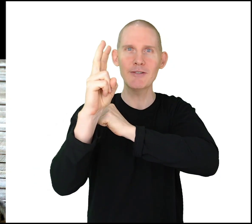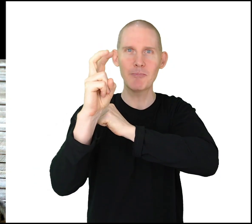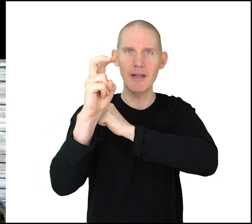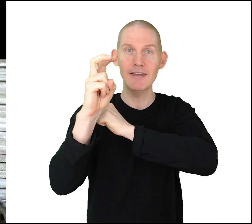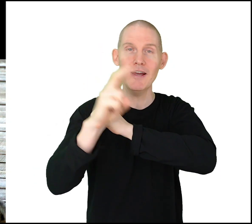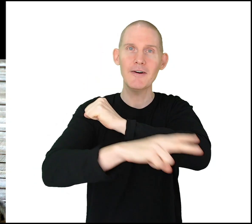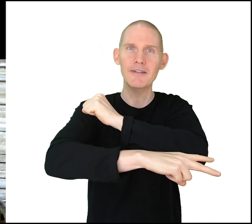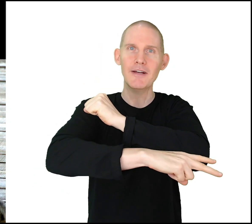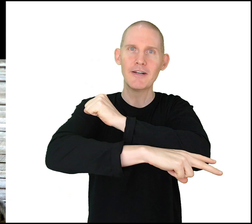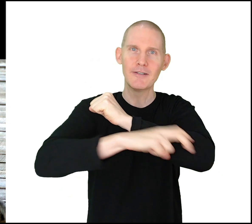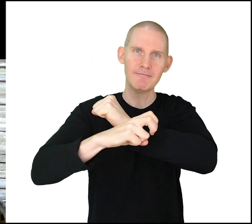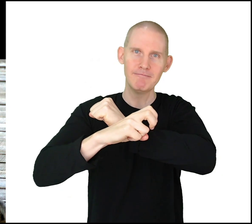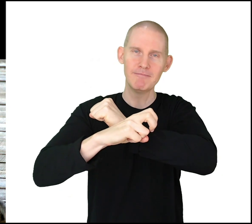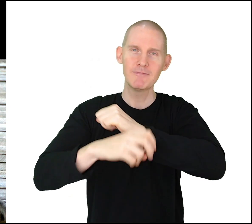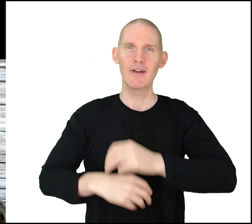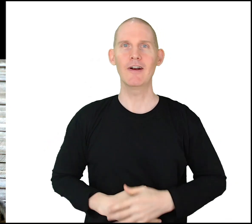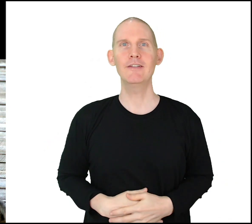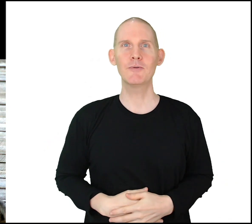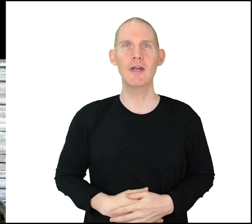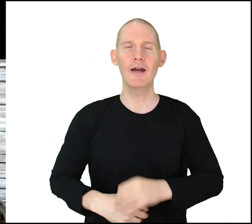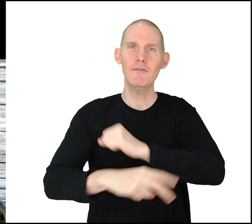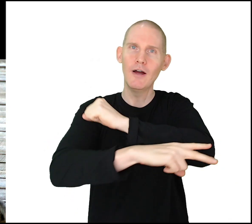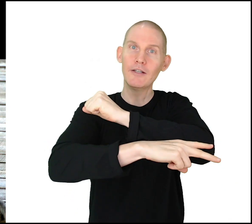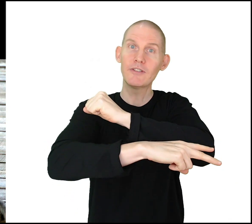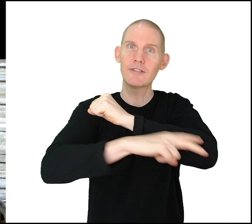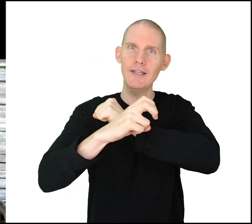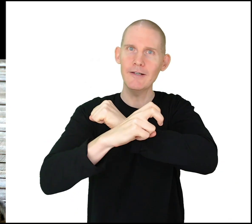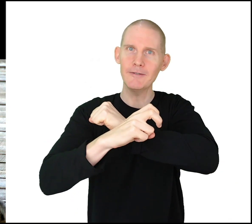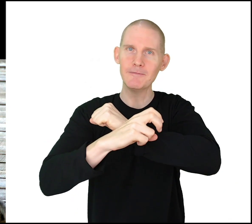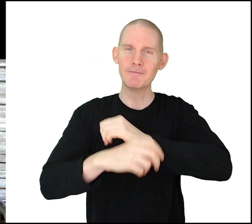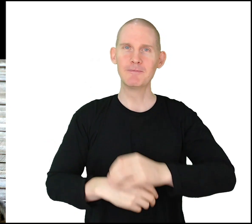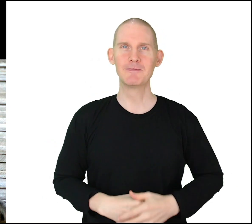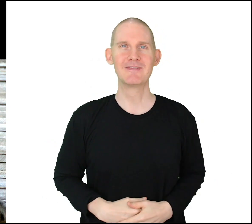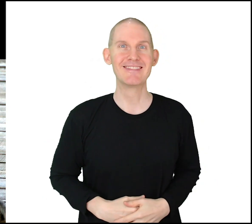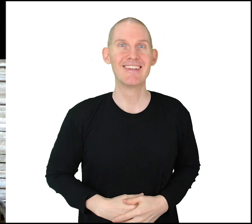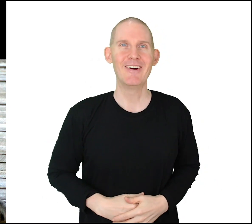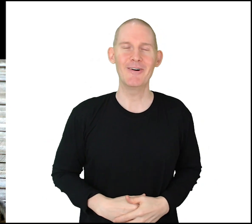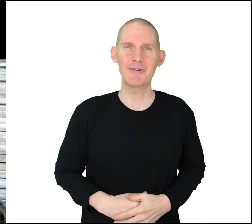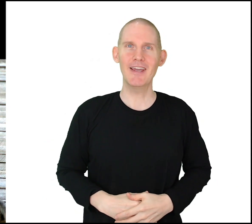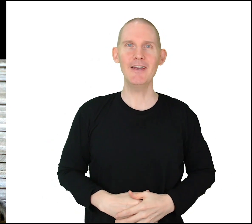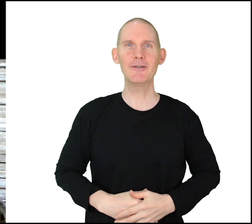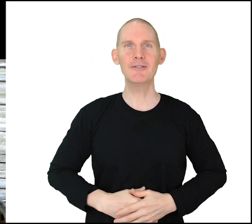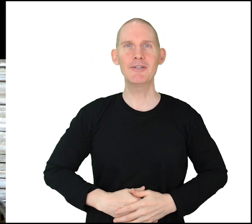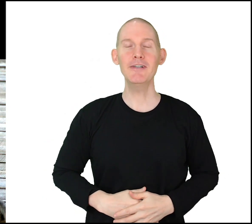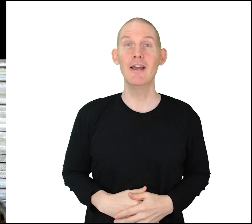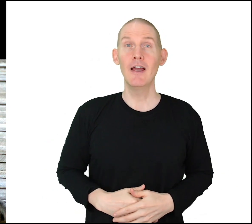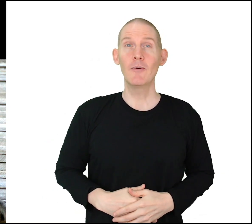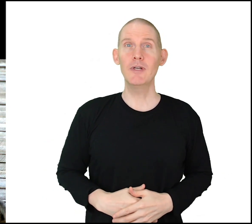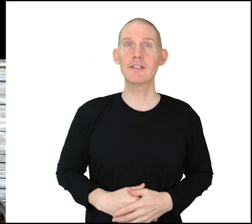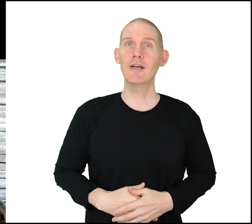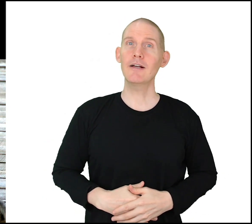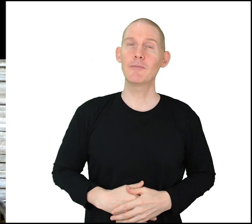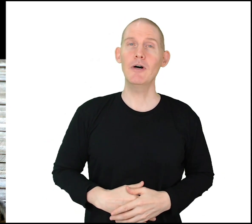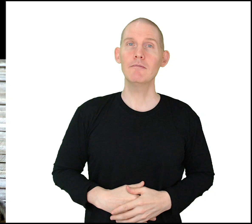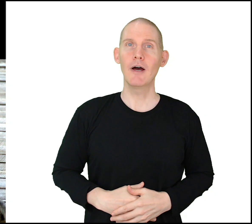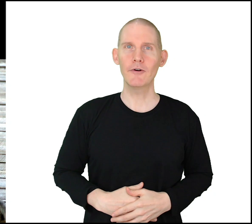bend down. All right, so we have steal. Okay, good. We just talked about how to